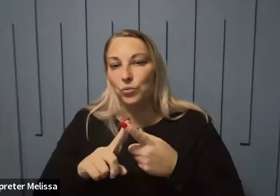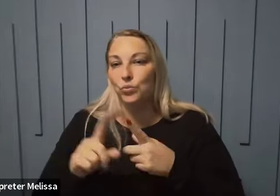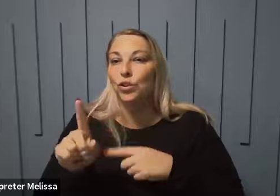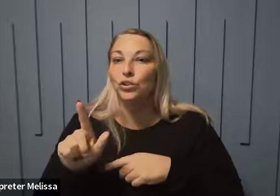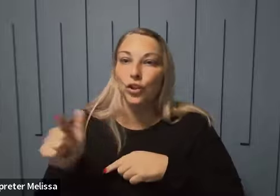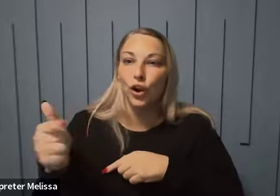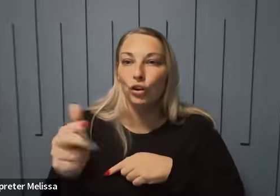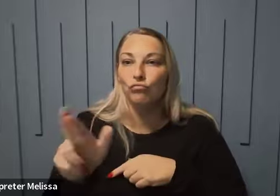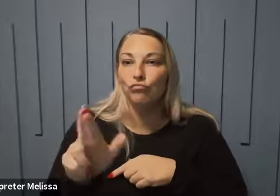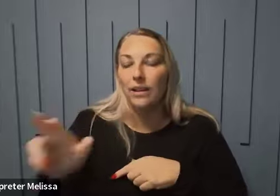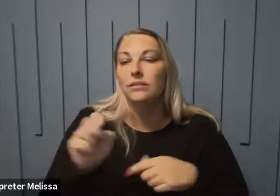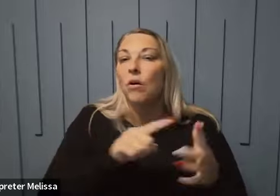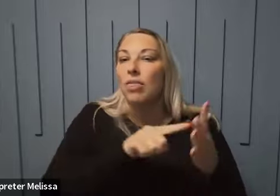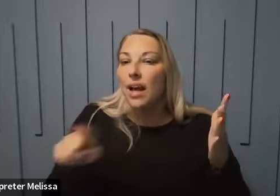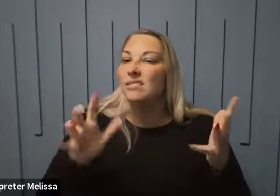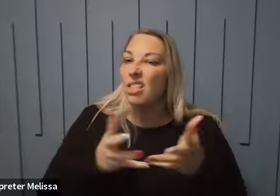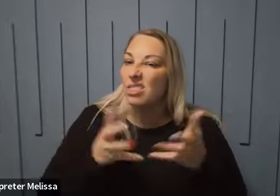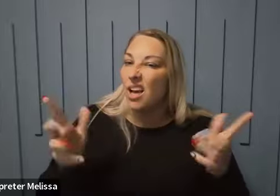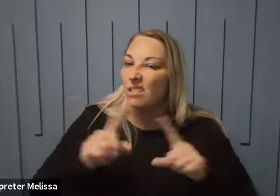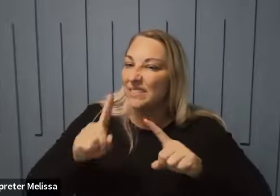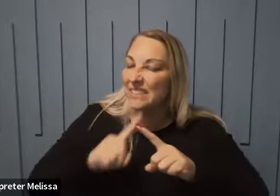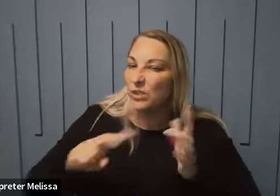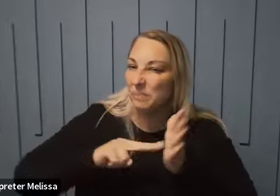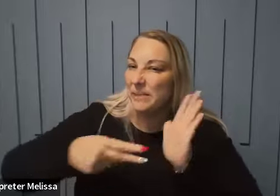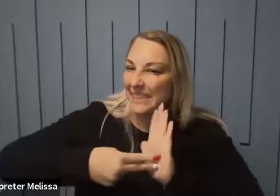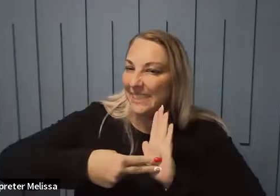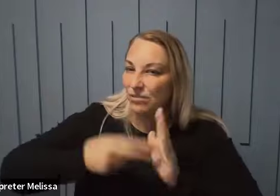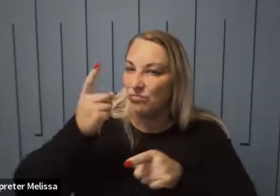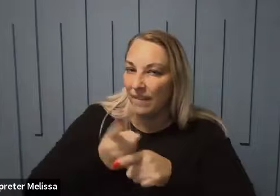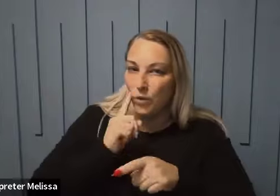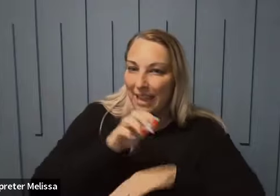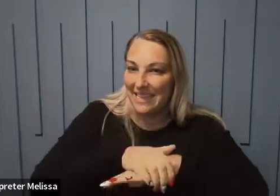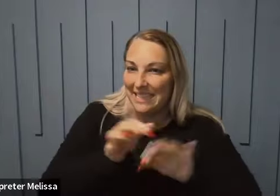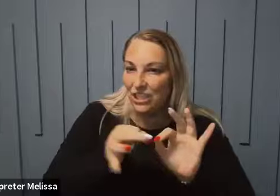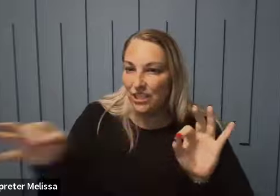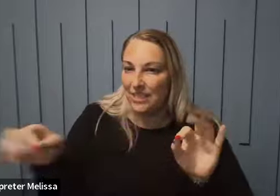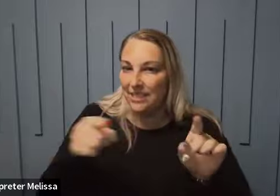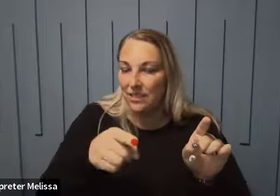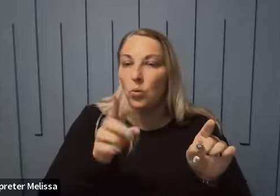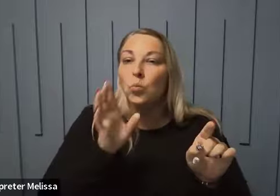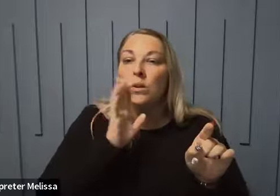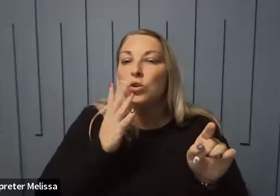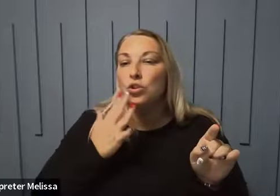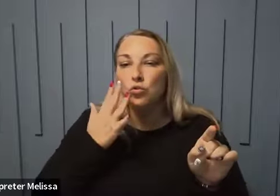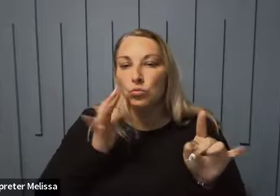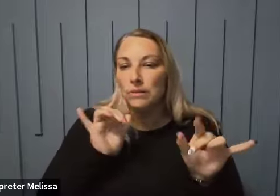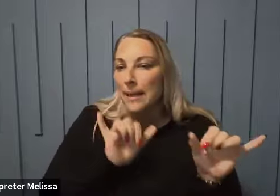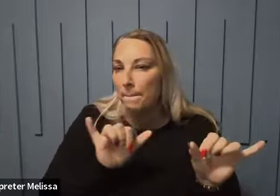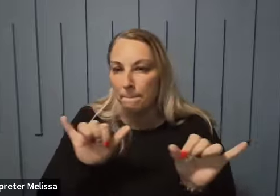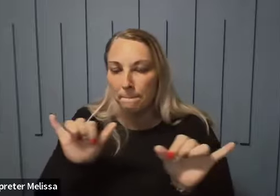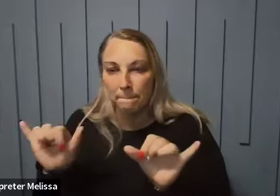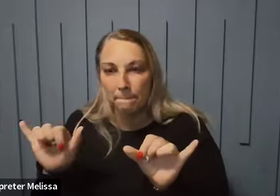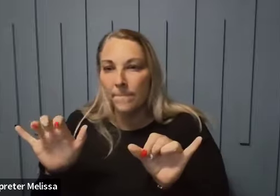words that sound exactly the same in that sentence. And those meanings we would cue it the same regardless. And really